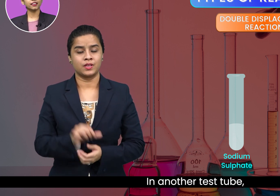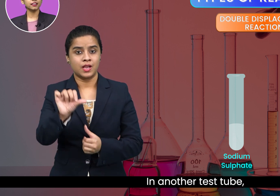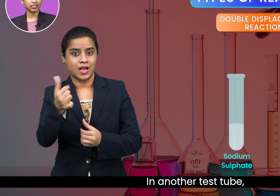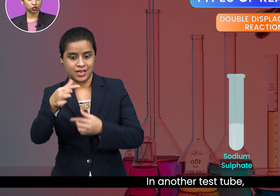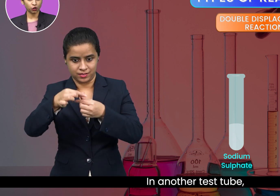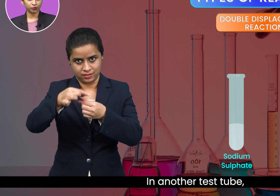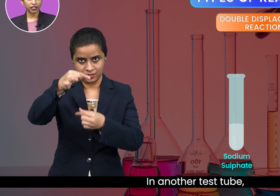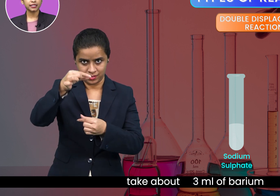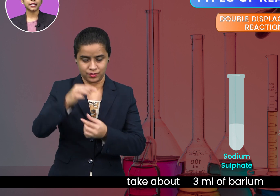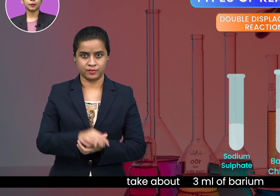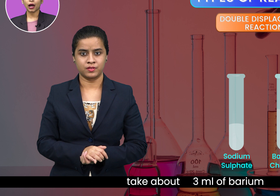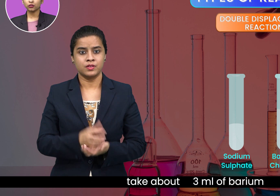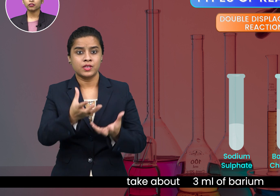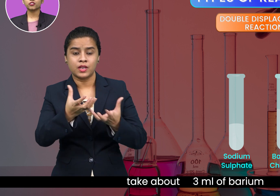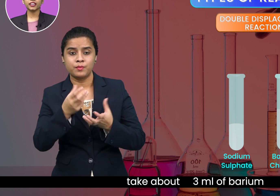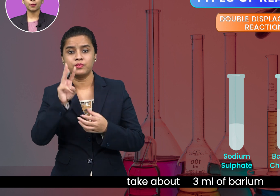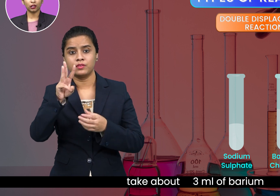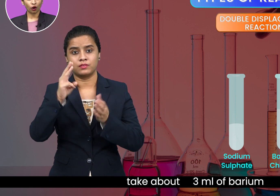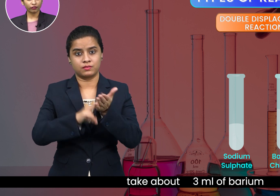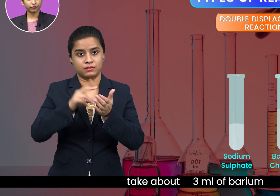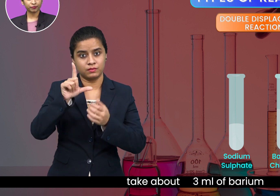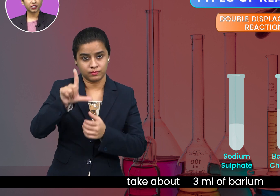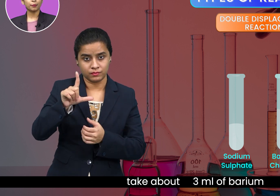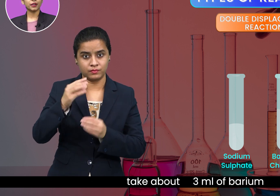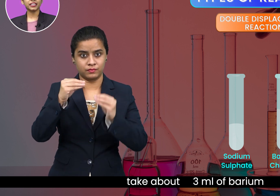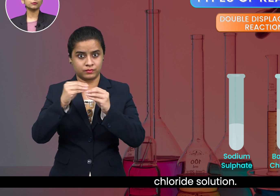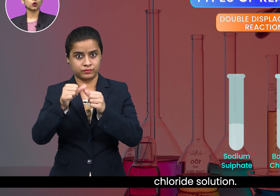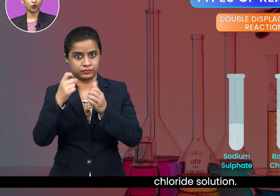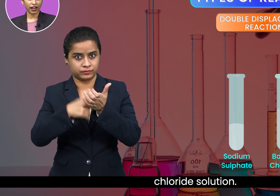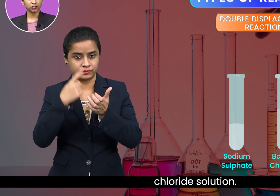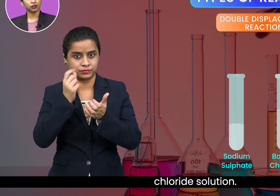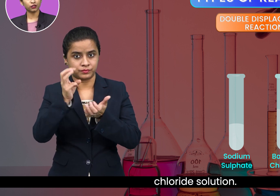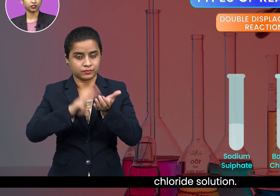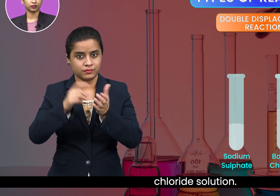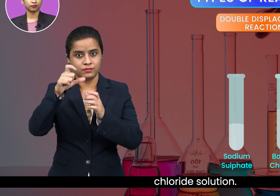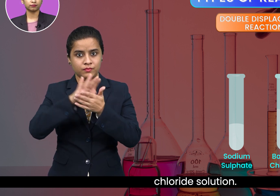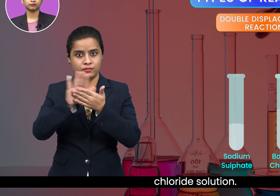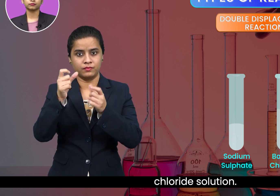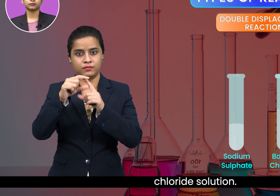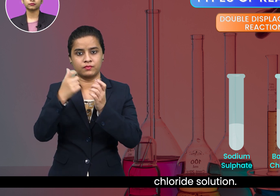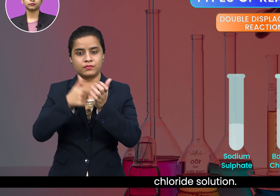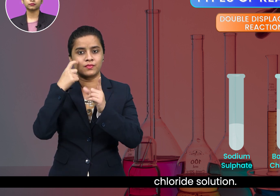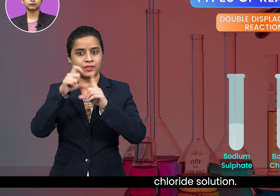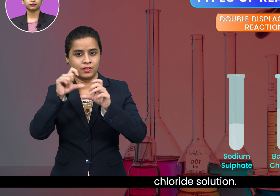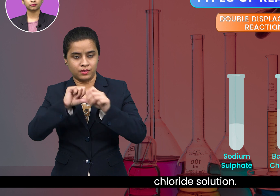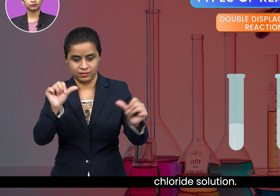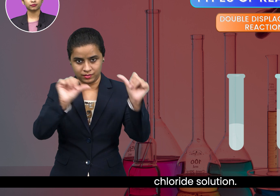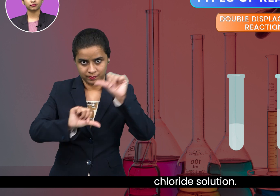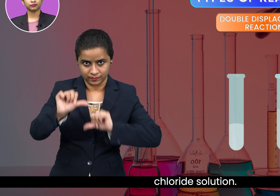In another test tube, take about 3 ml of barium chloride solution.